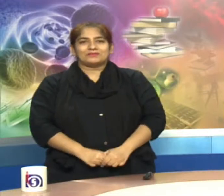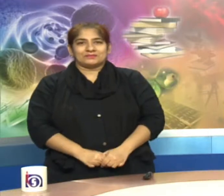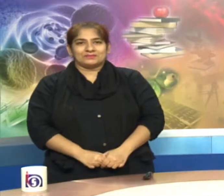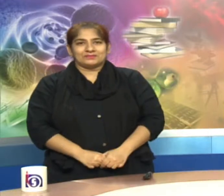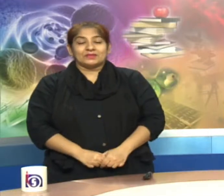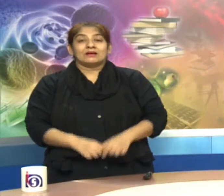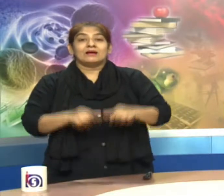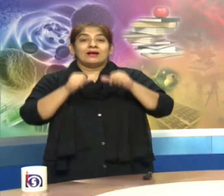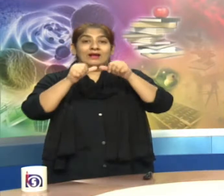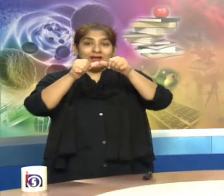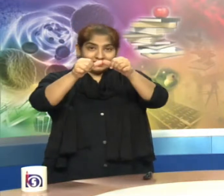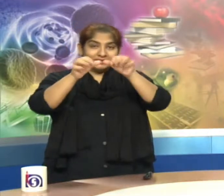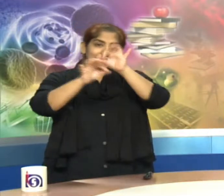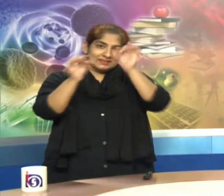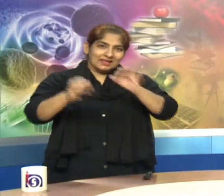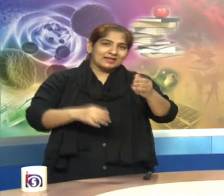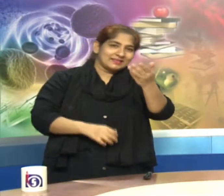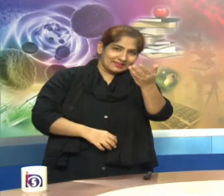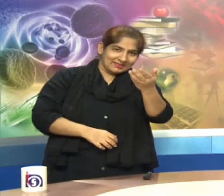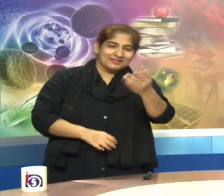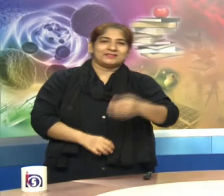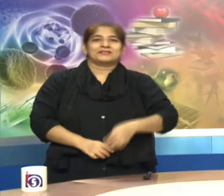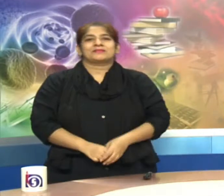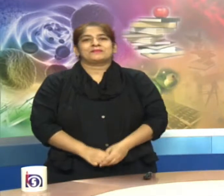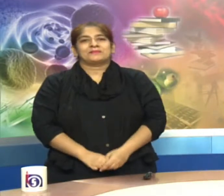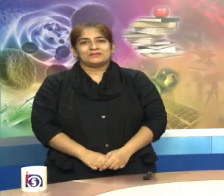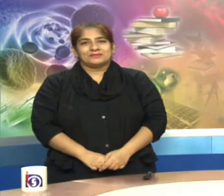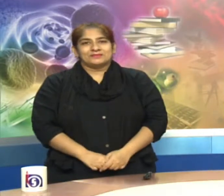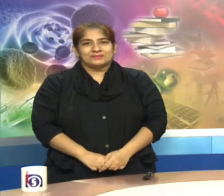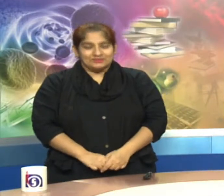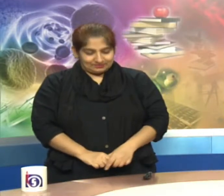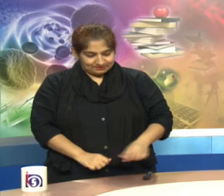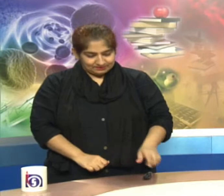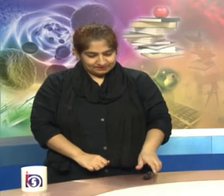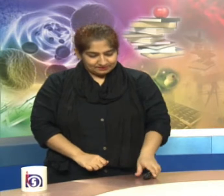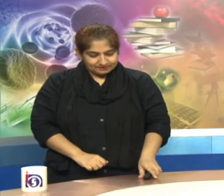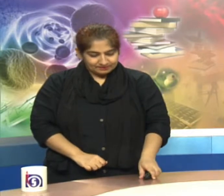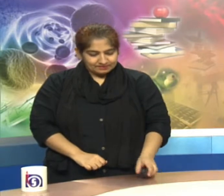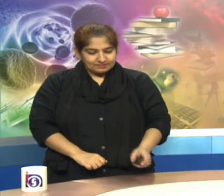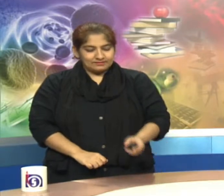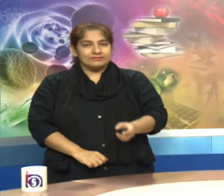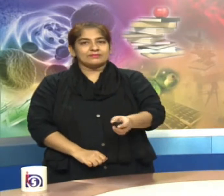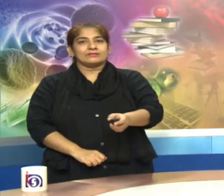and tool of promotion. Answer has already been discussed in the video.